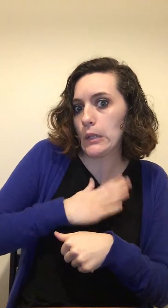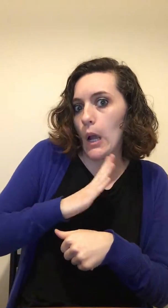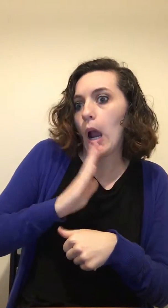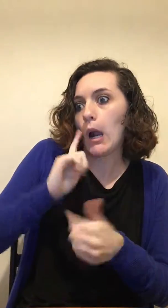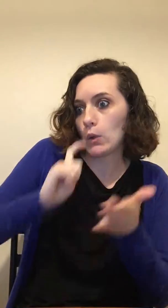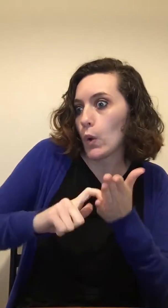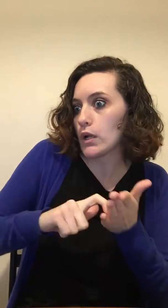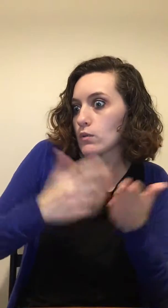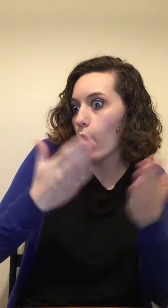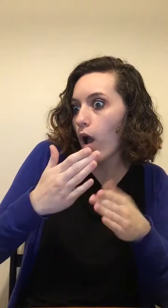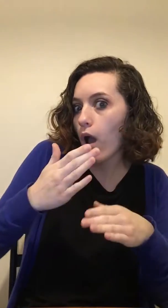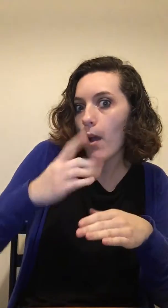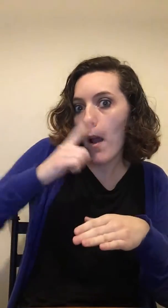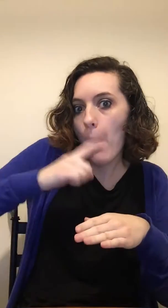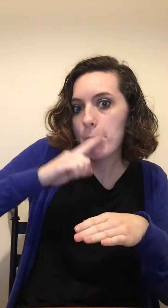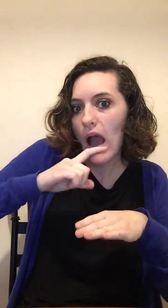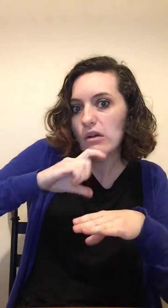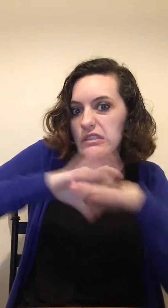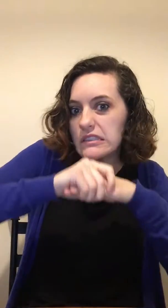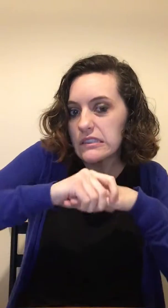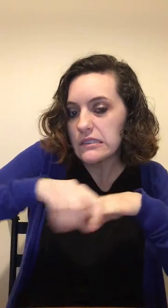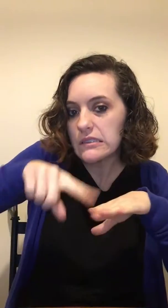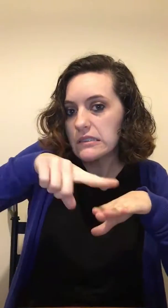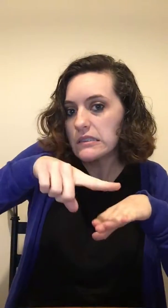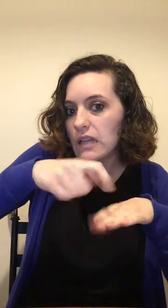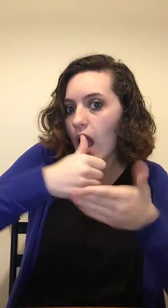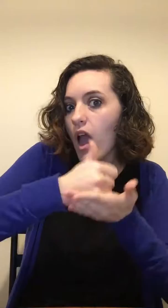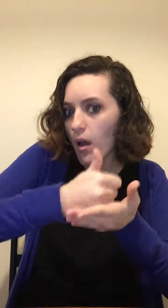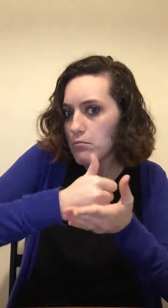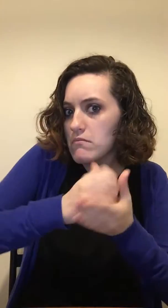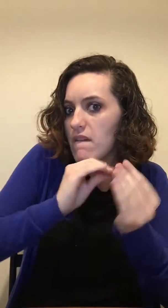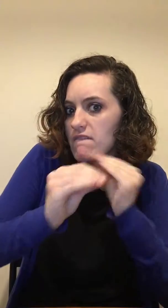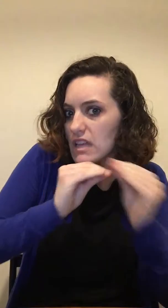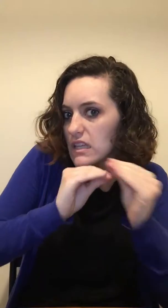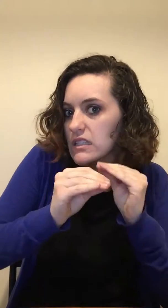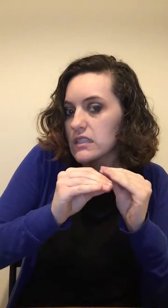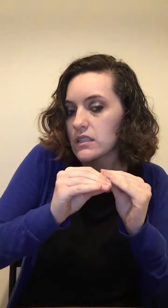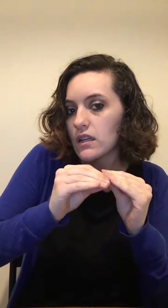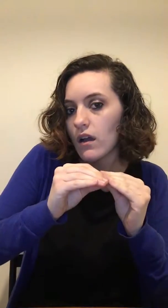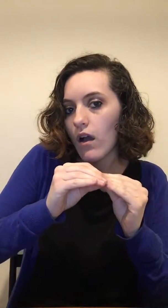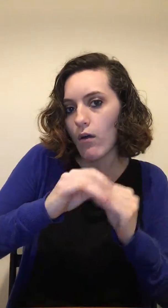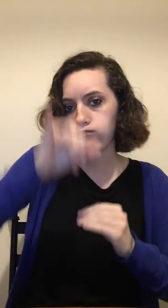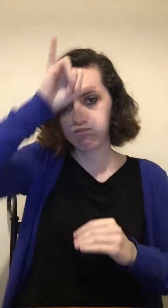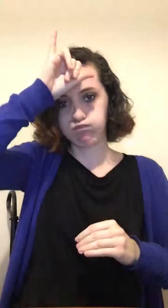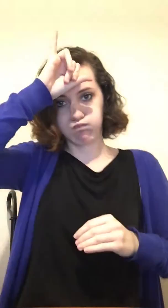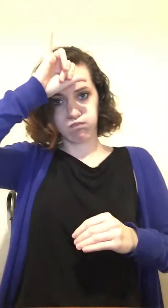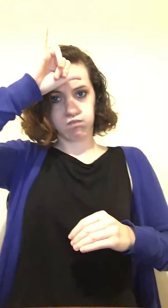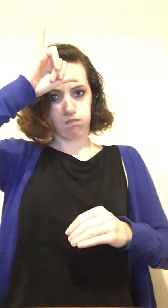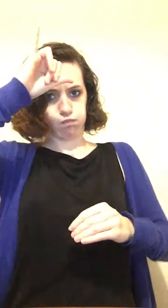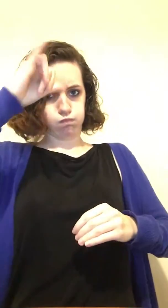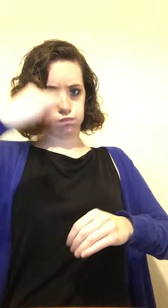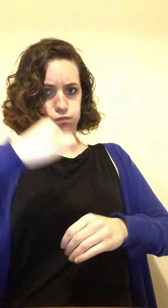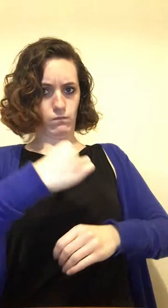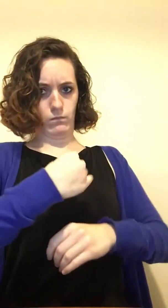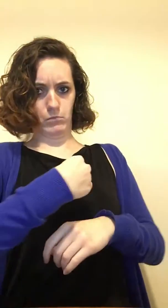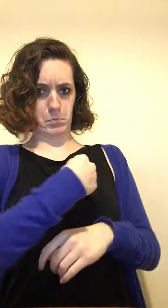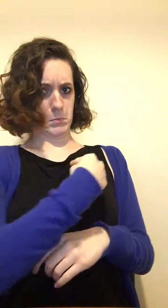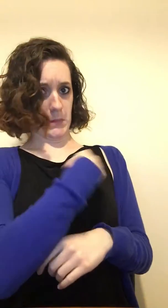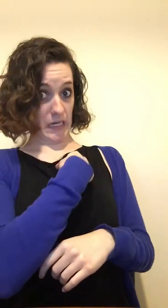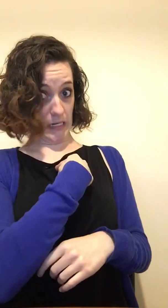there. Help me and do it." And you know what the bull said? "Who? Me? No way.